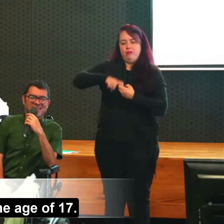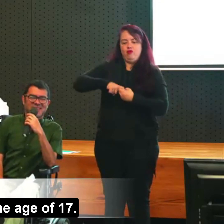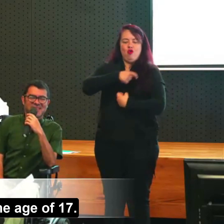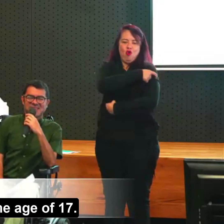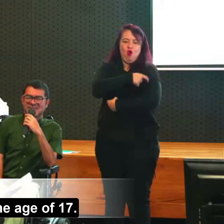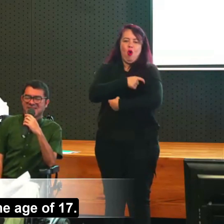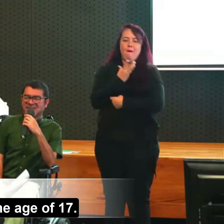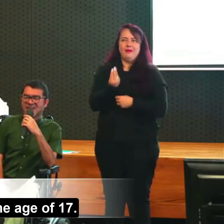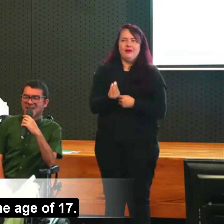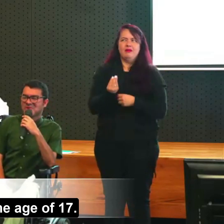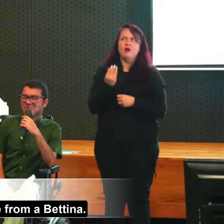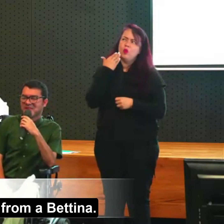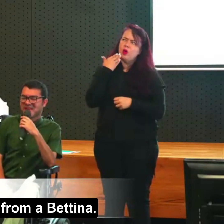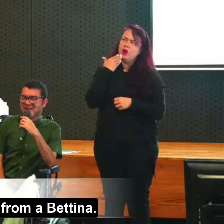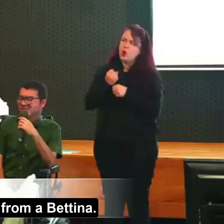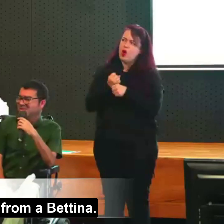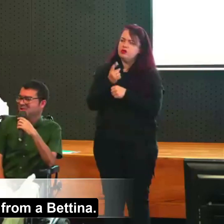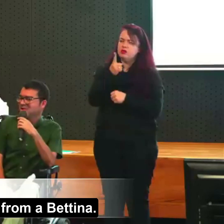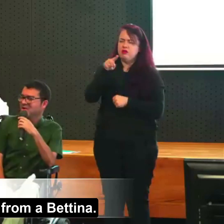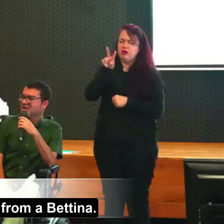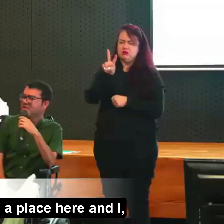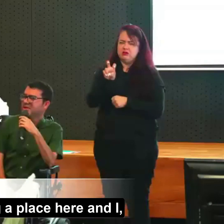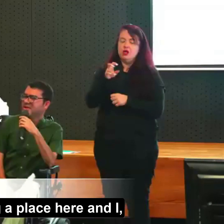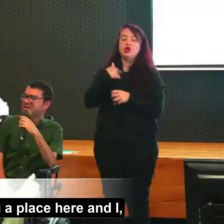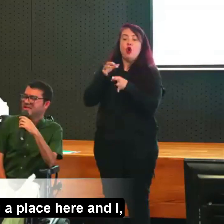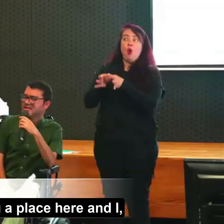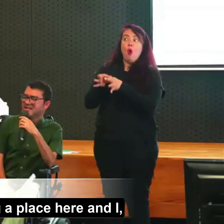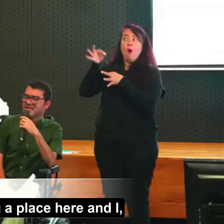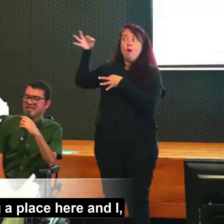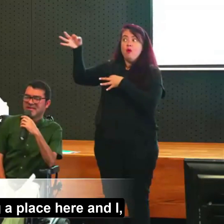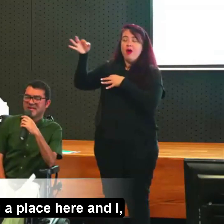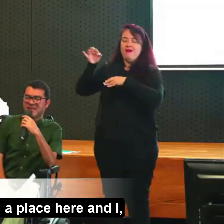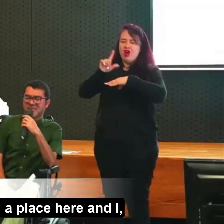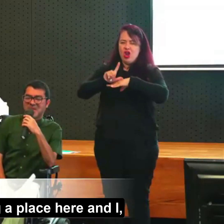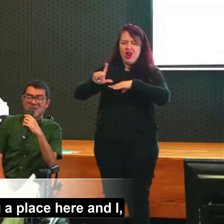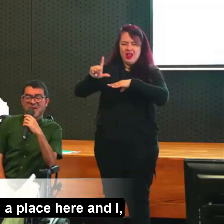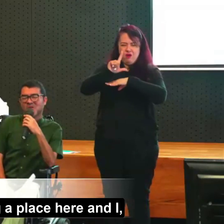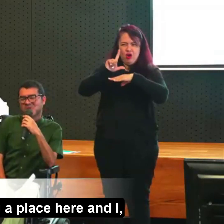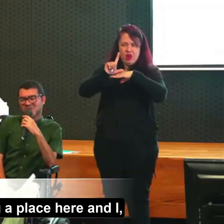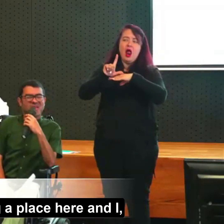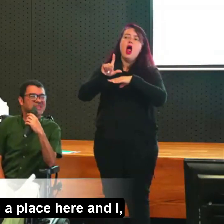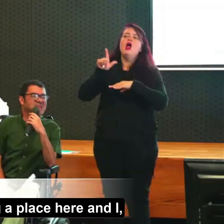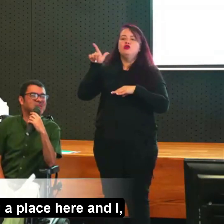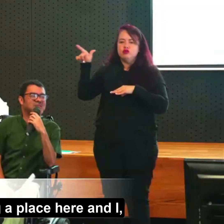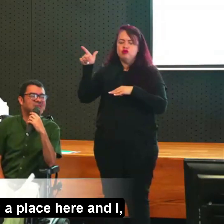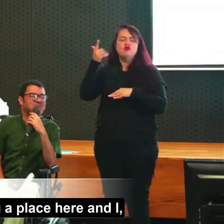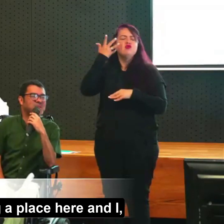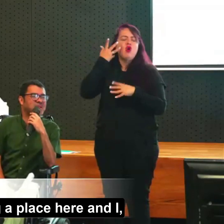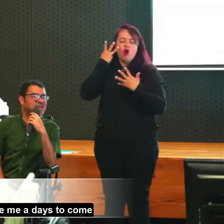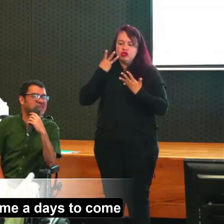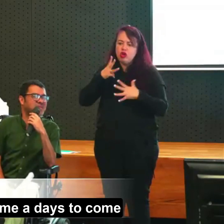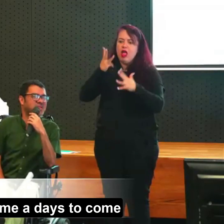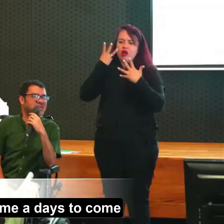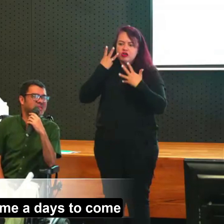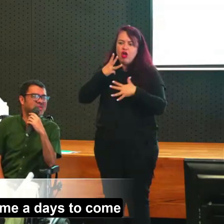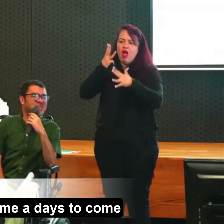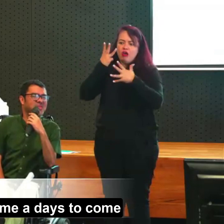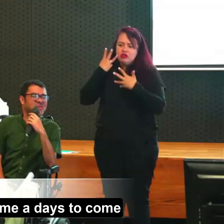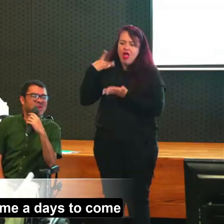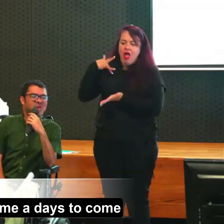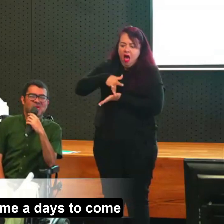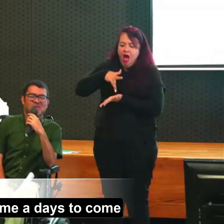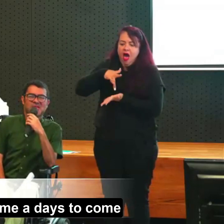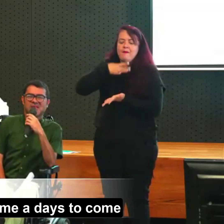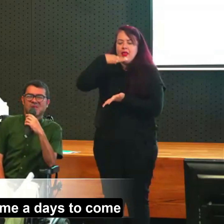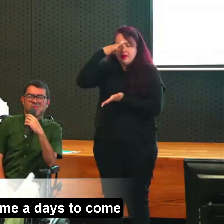Since the age of 17, I came from Neborina, a neighboring place here. And it will take me